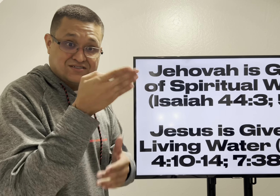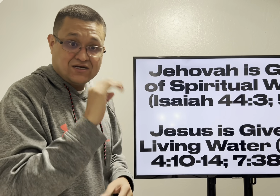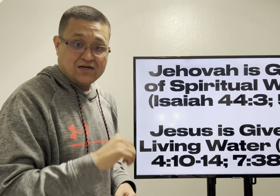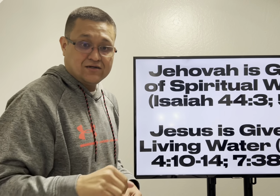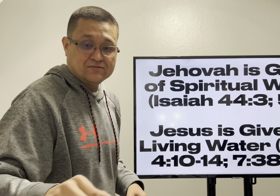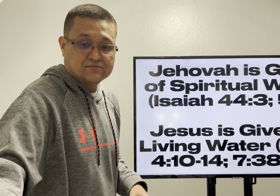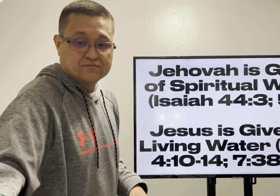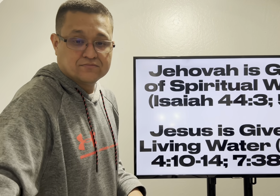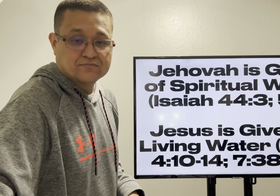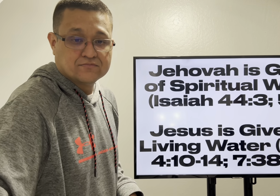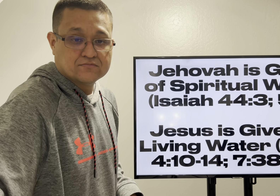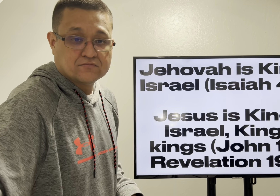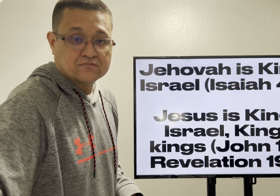39. Praise God.